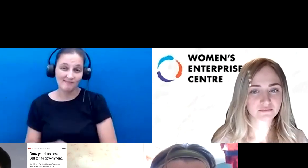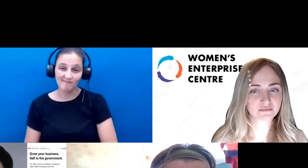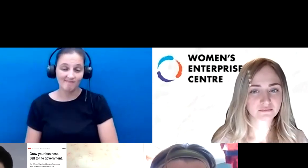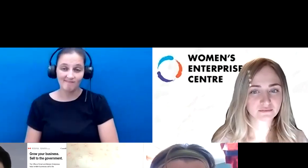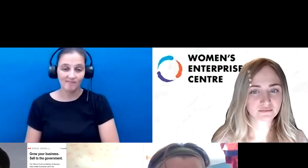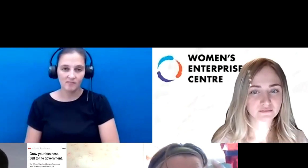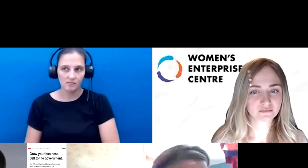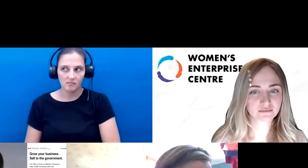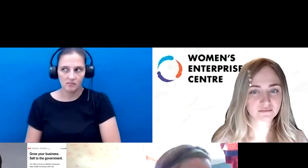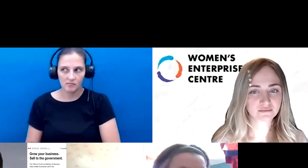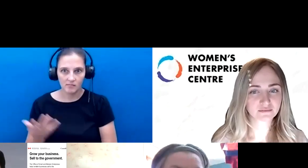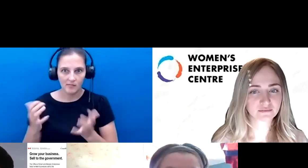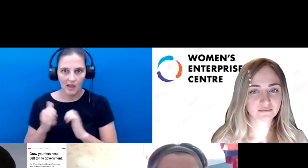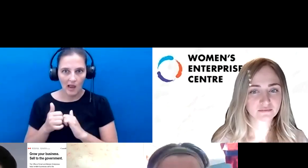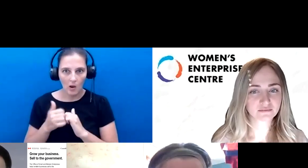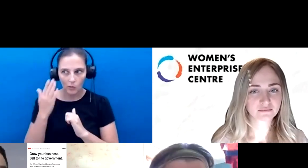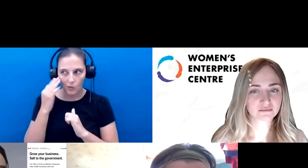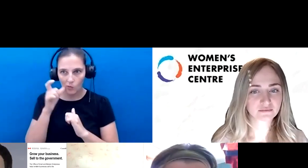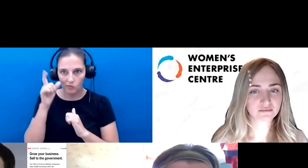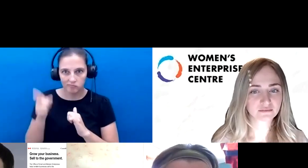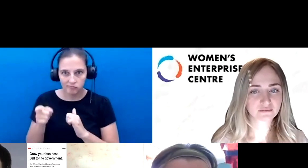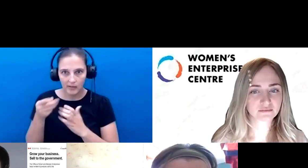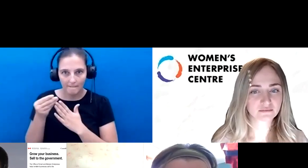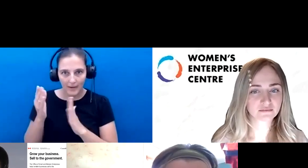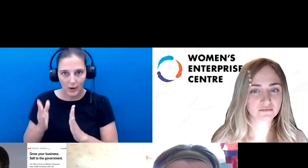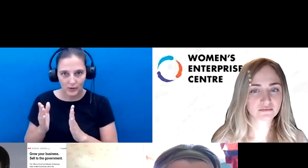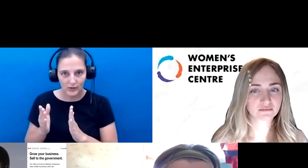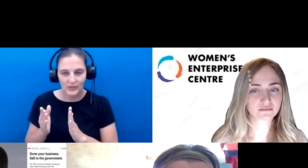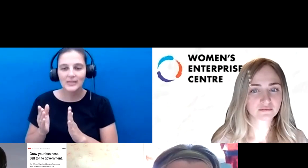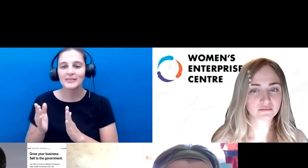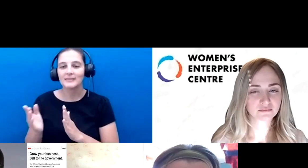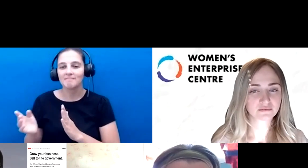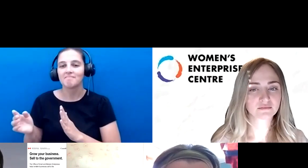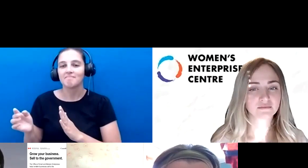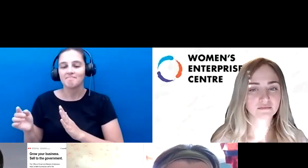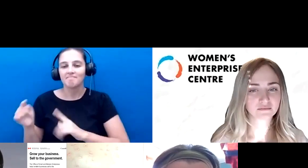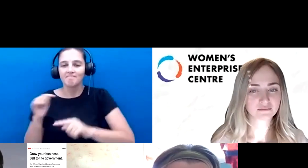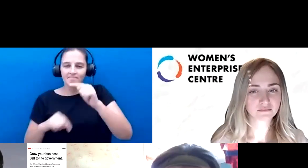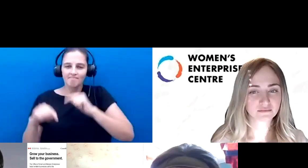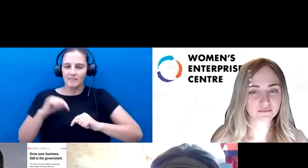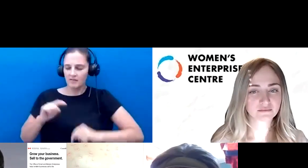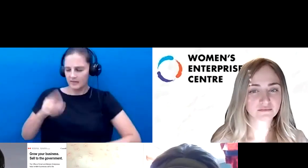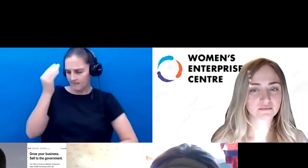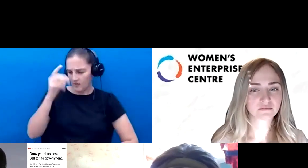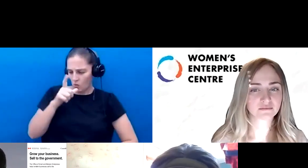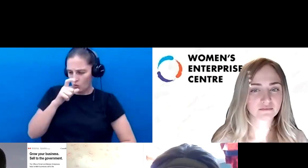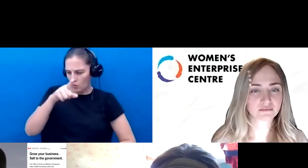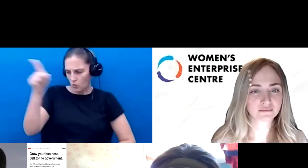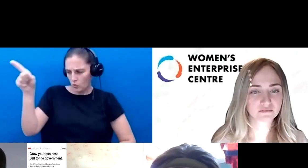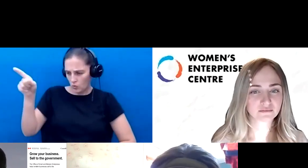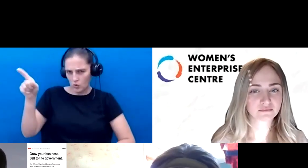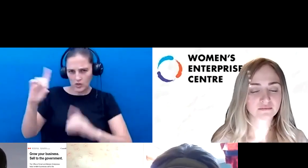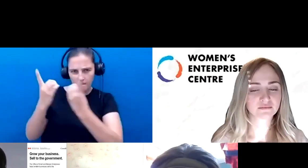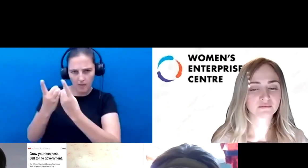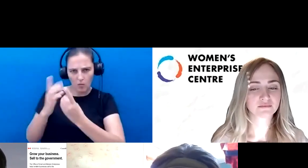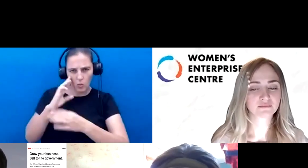So how do you find those buyers? Then that goes back to your first question to yourself. Who are my buyers? What departments